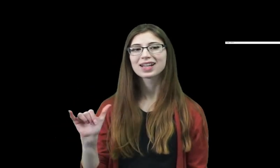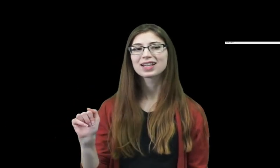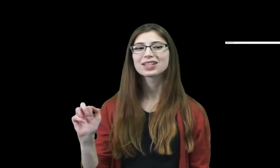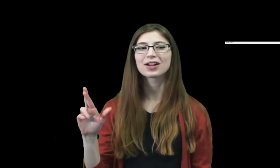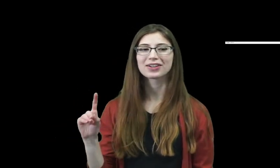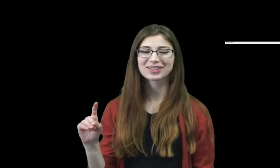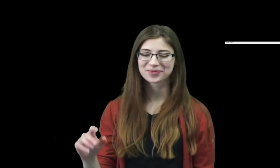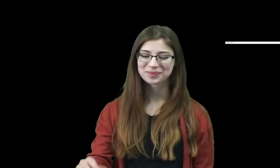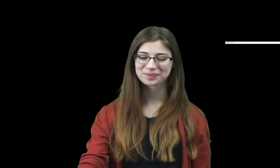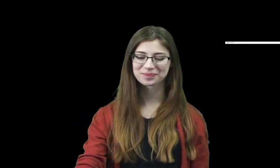yard.